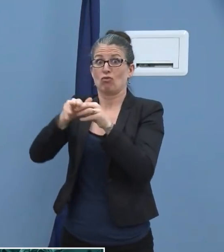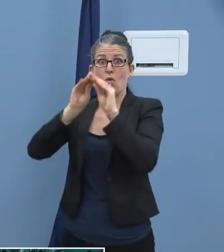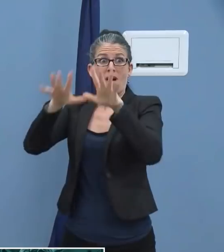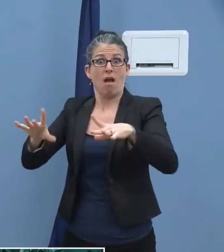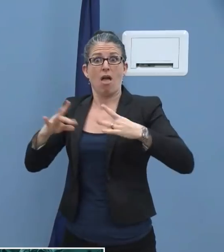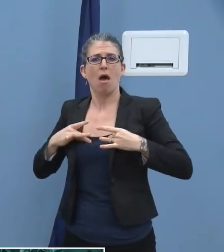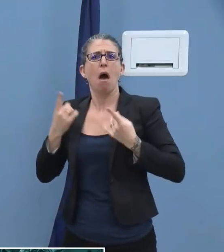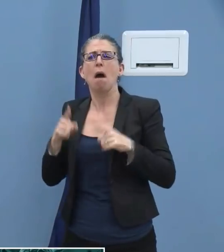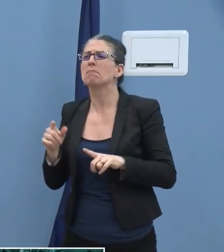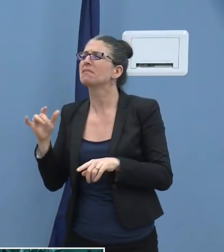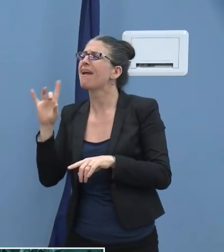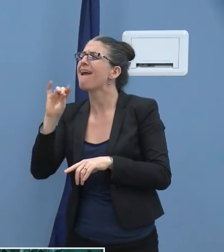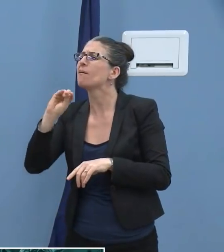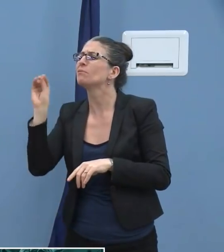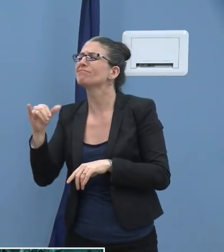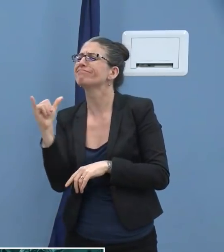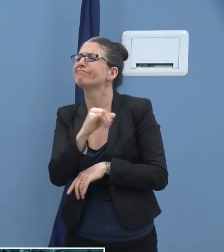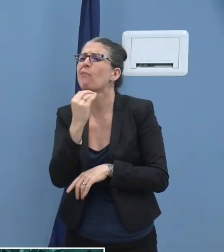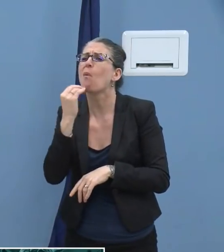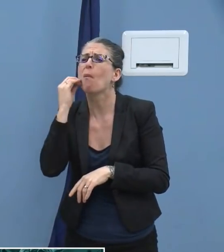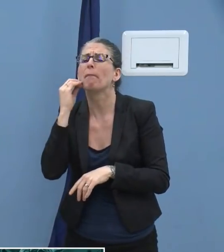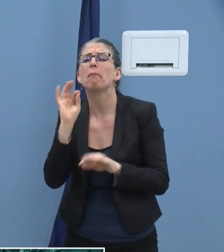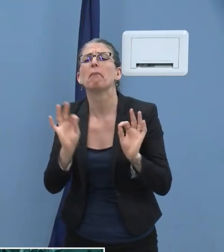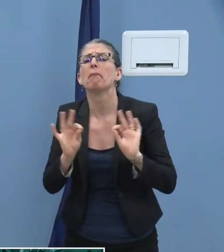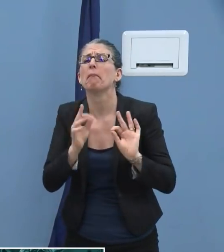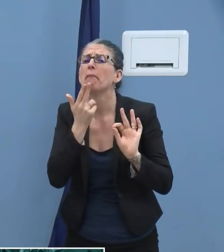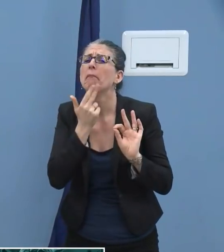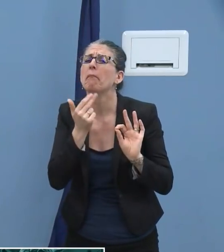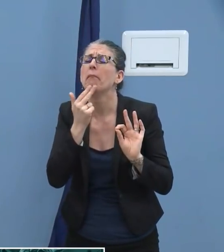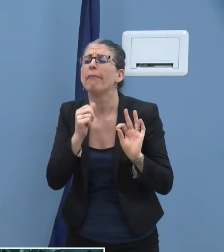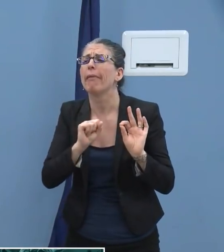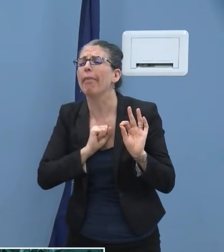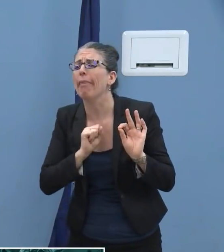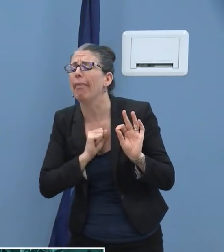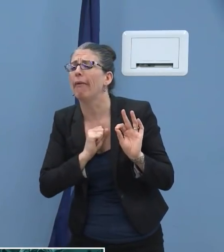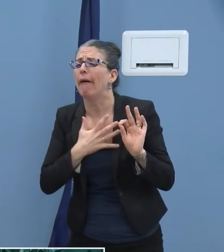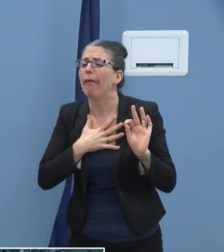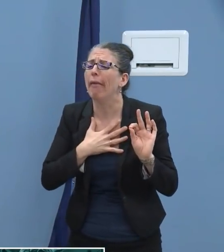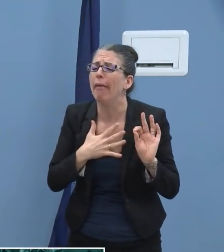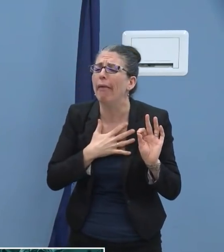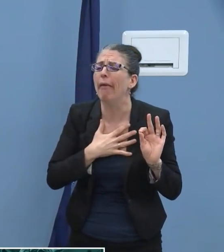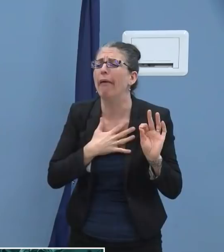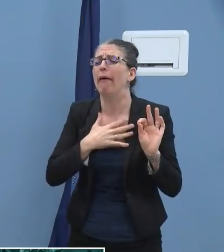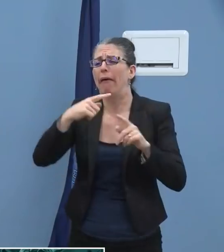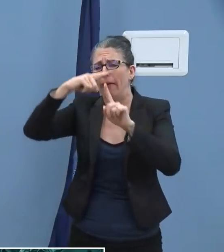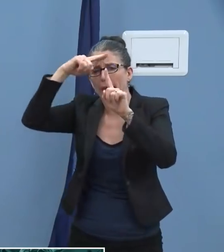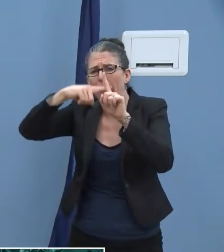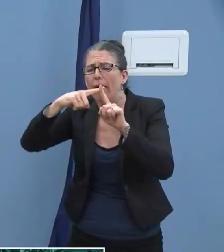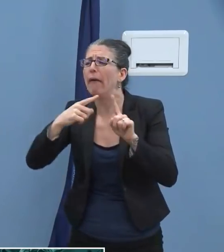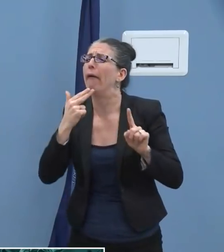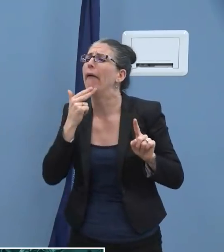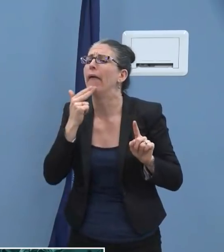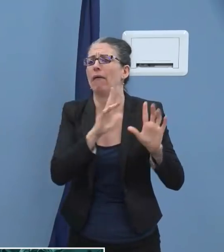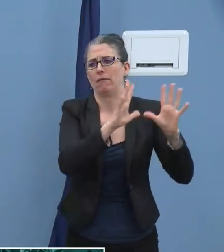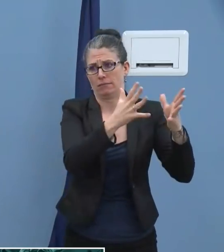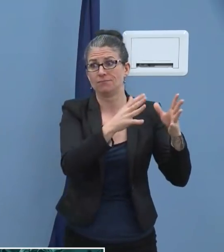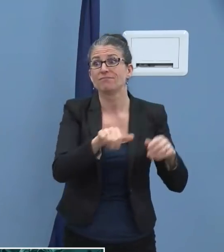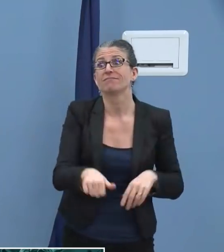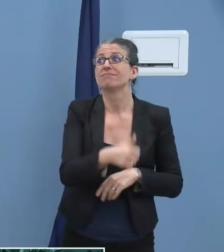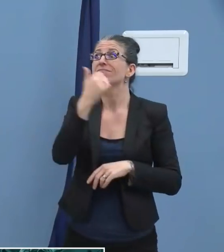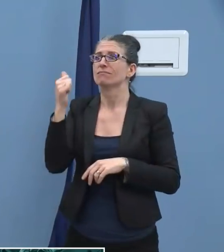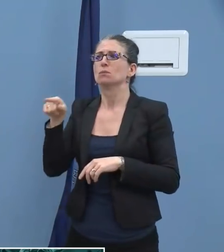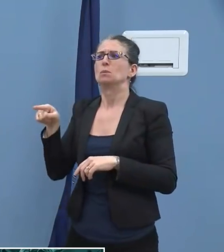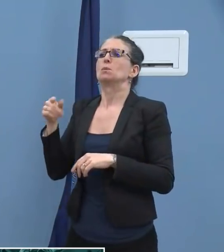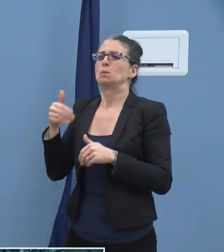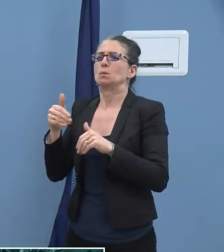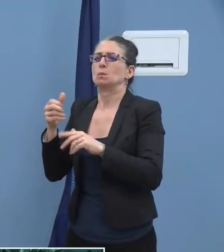transmission continues to spread across the United States. How those factors interact